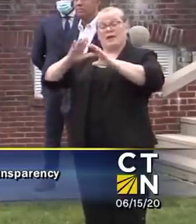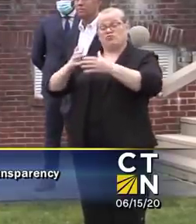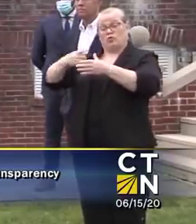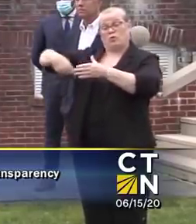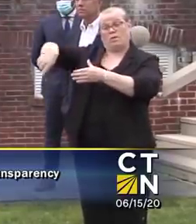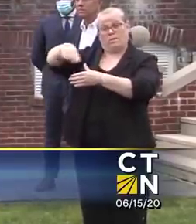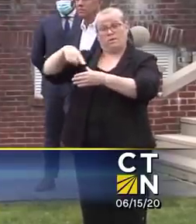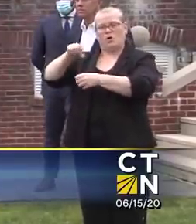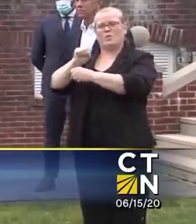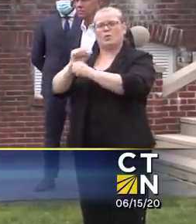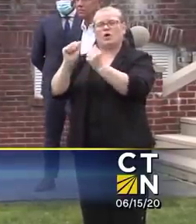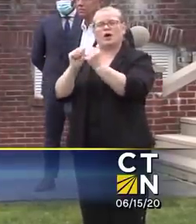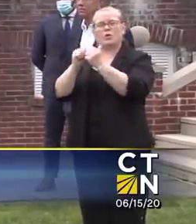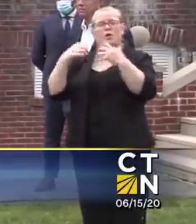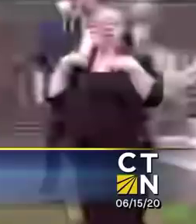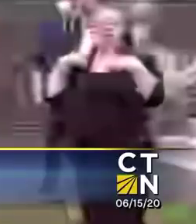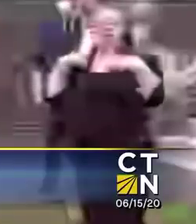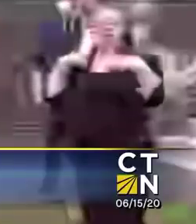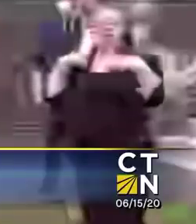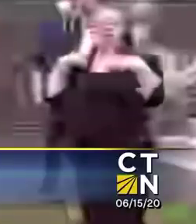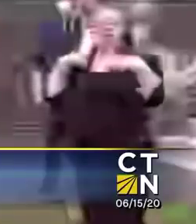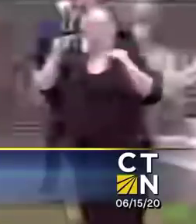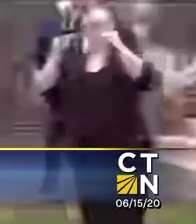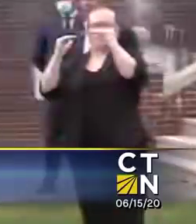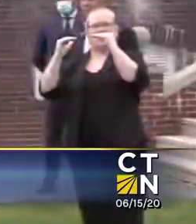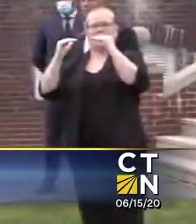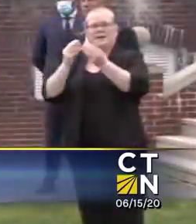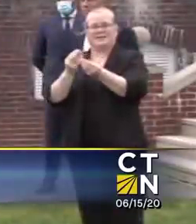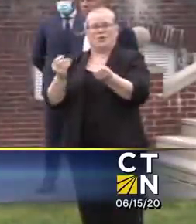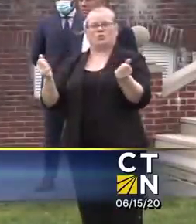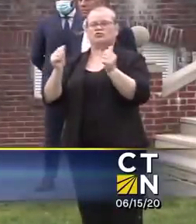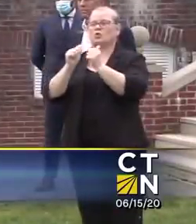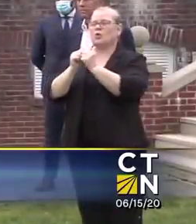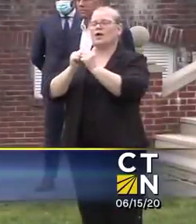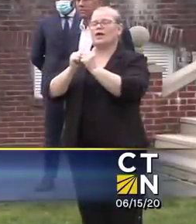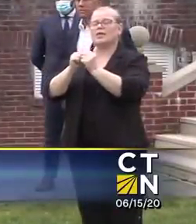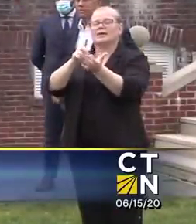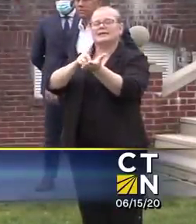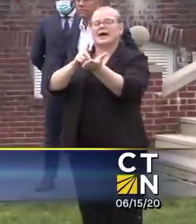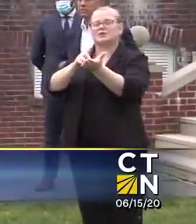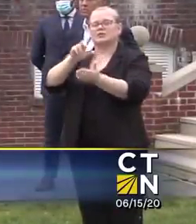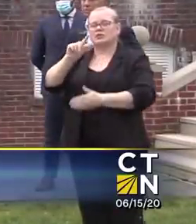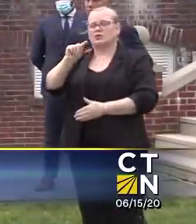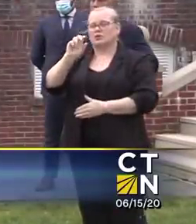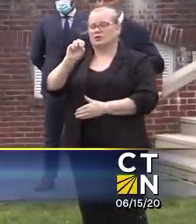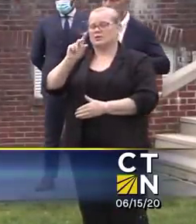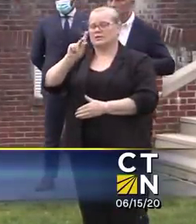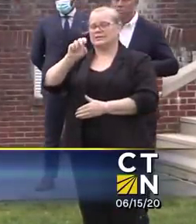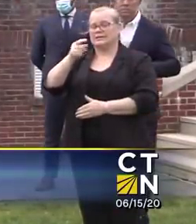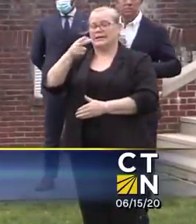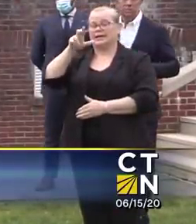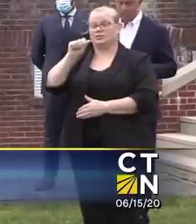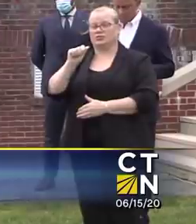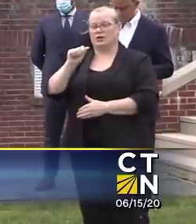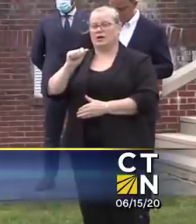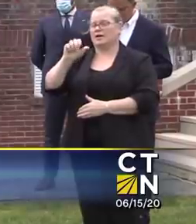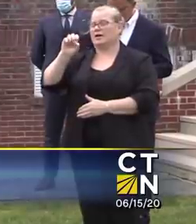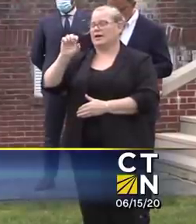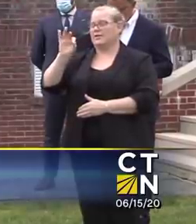Health Equity Solutions under the leadership of Dr. Takesha Everett, among other stakeholders, literally